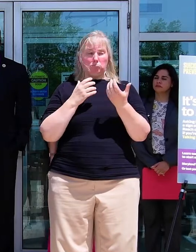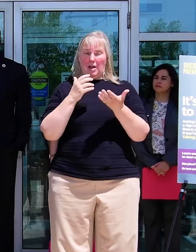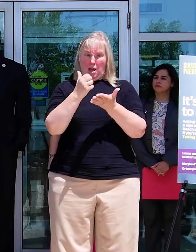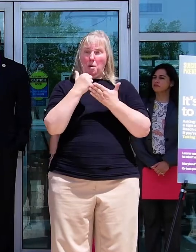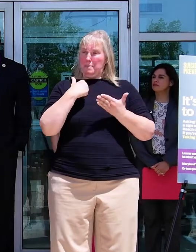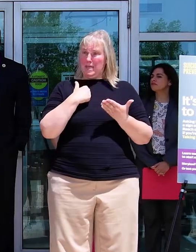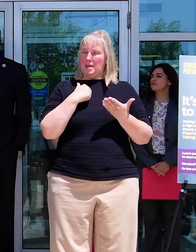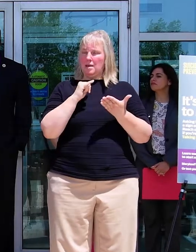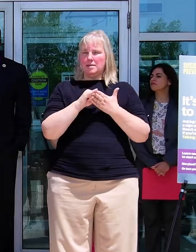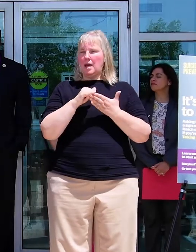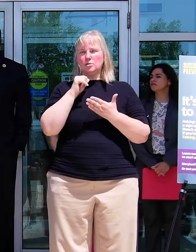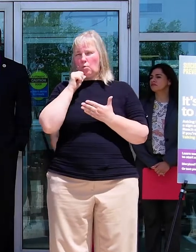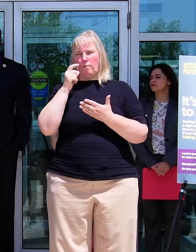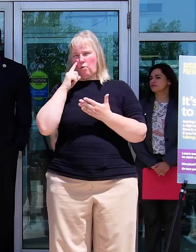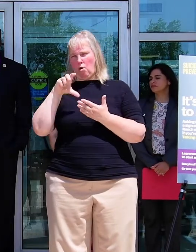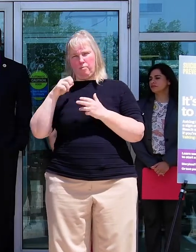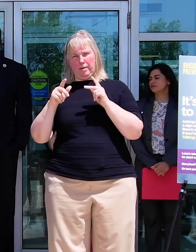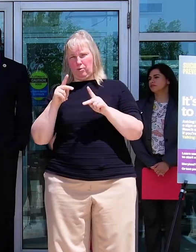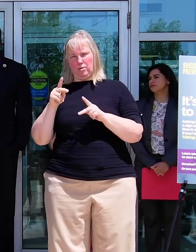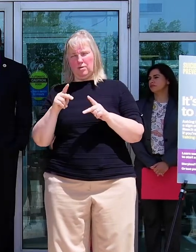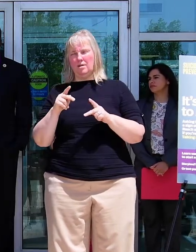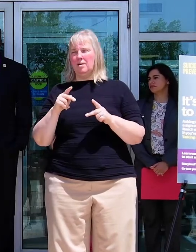many of us.